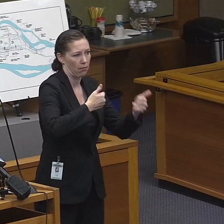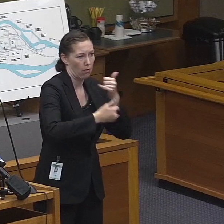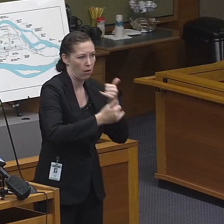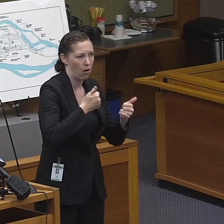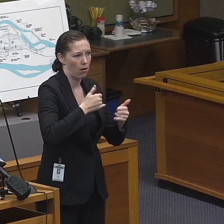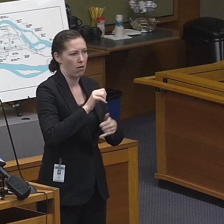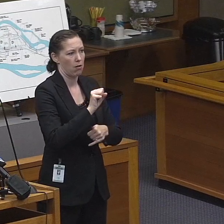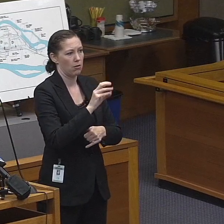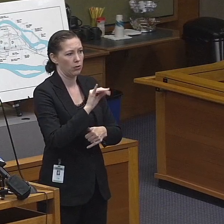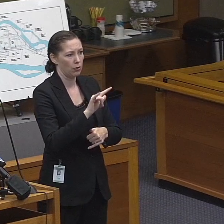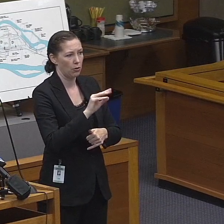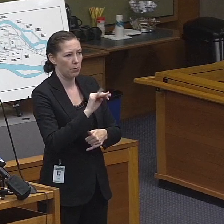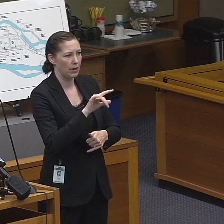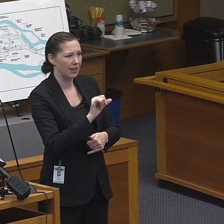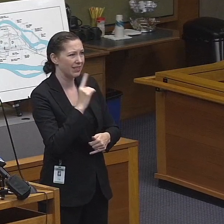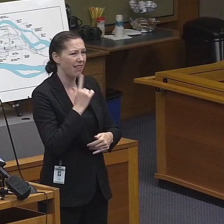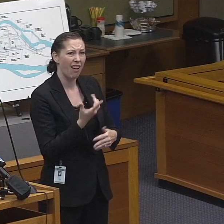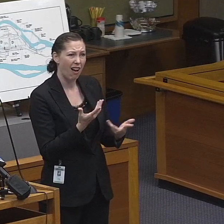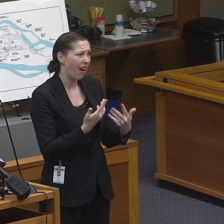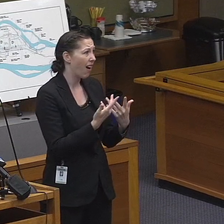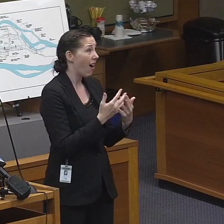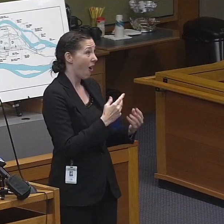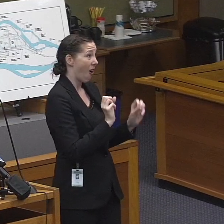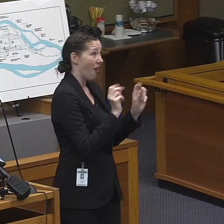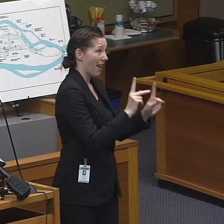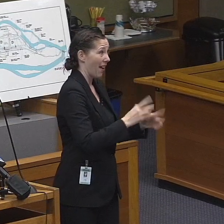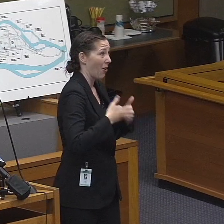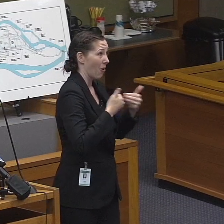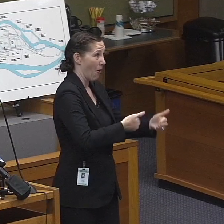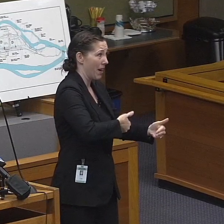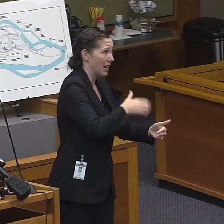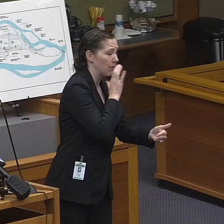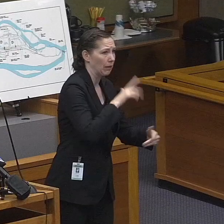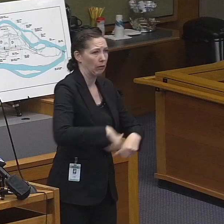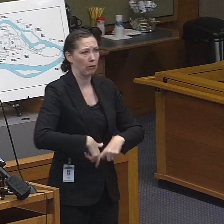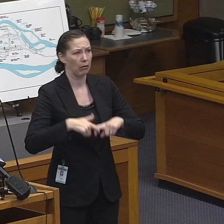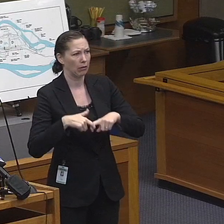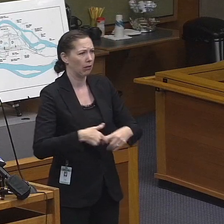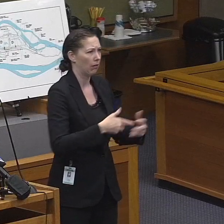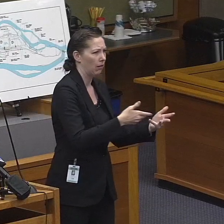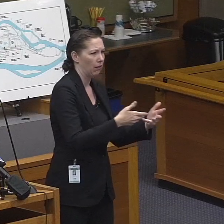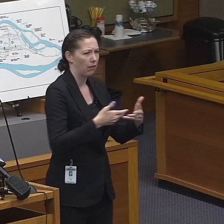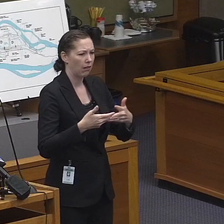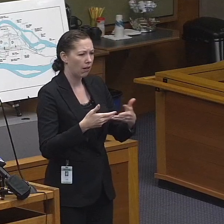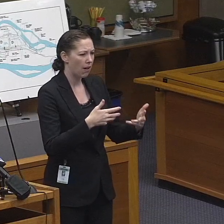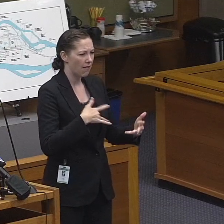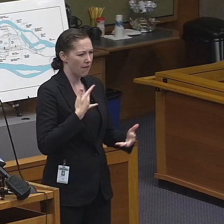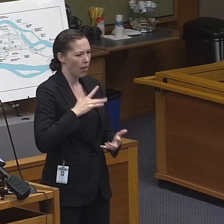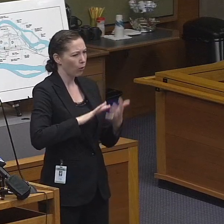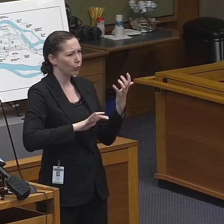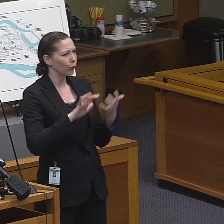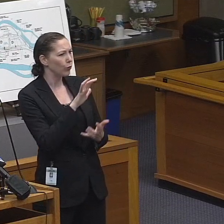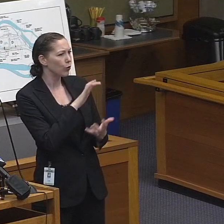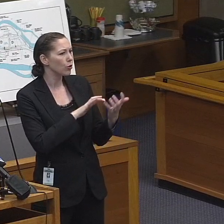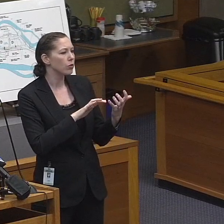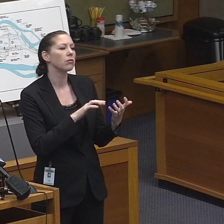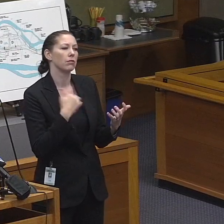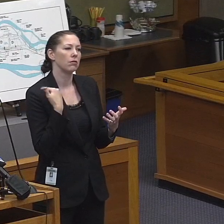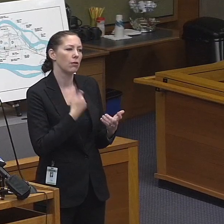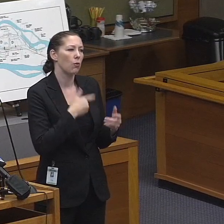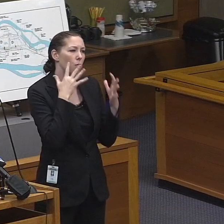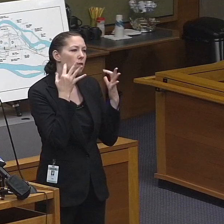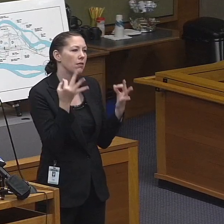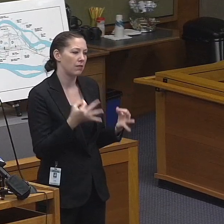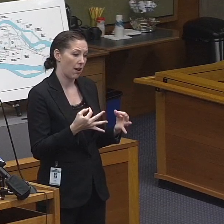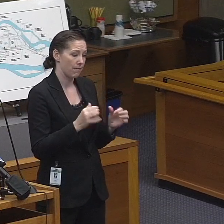the on-again, off-again nature of our advisory was causing confusion. I believe that extending